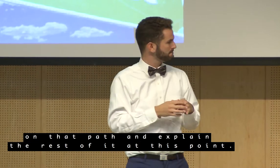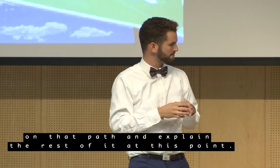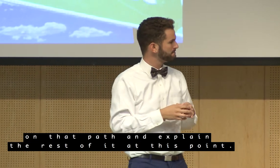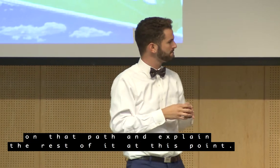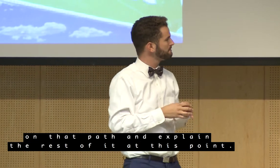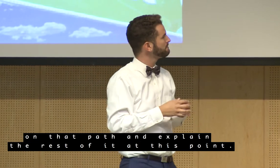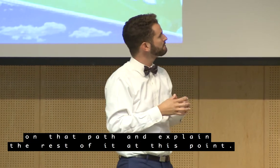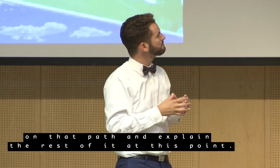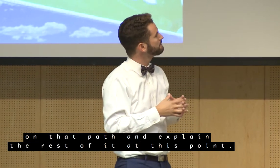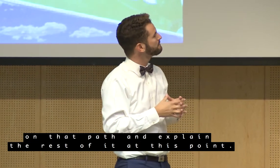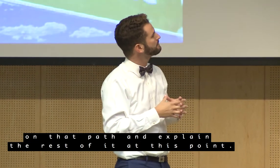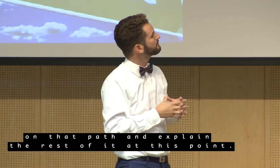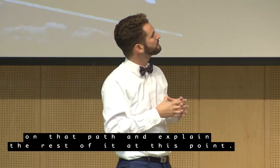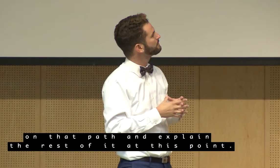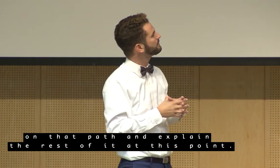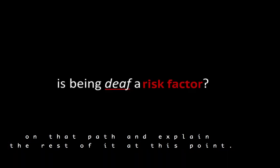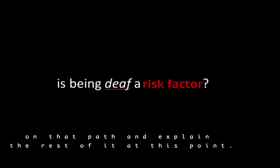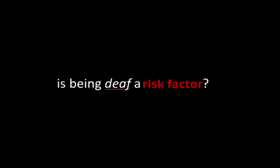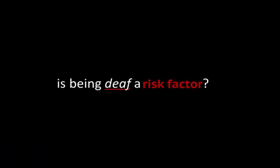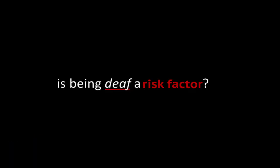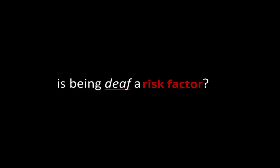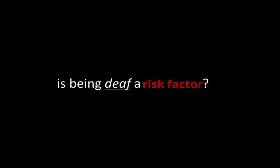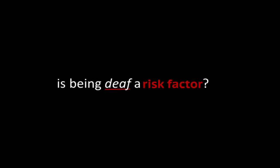and explain the rest of it at this point.